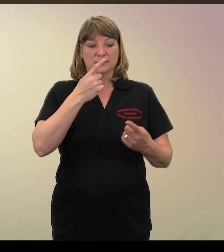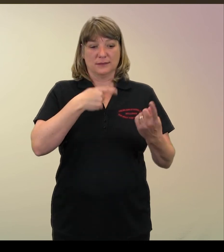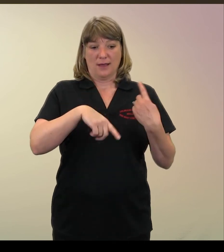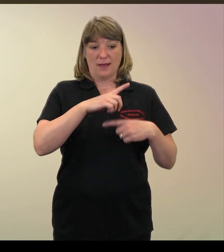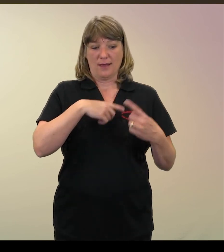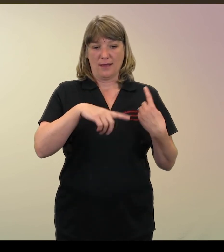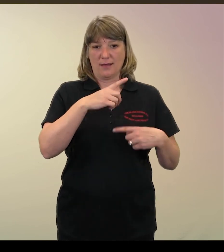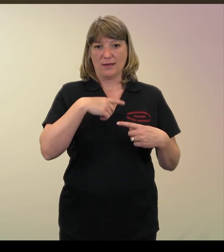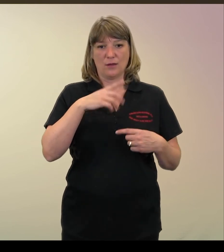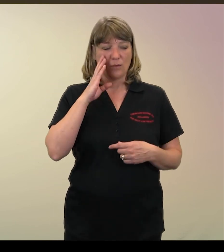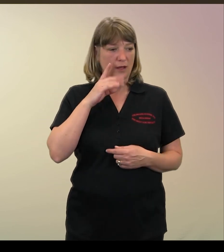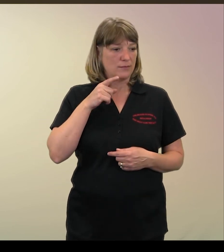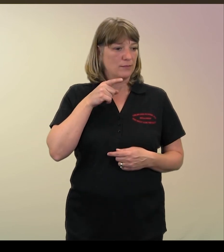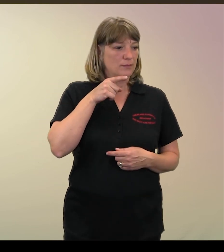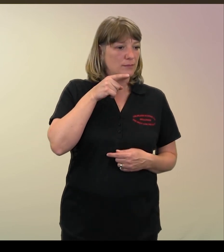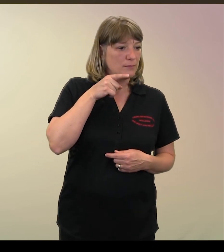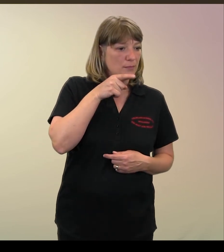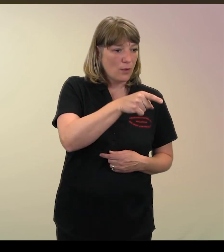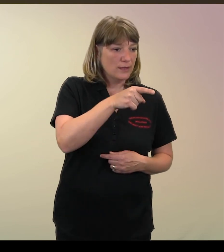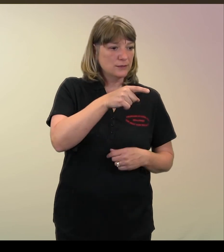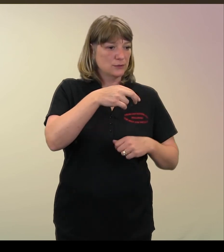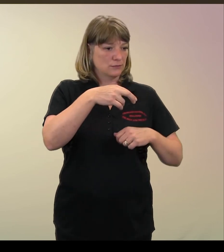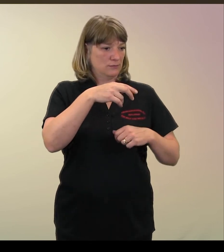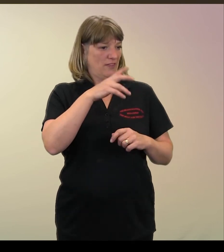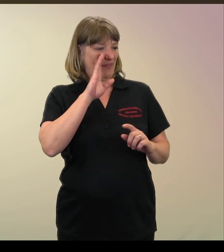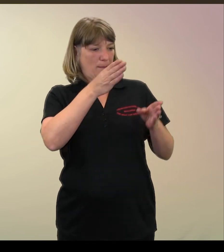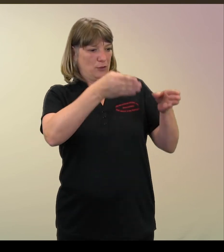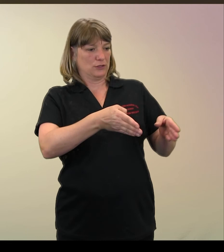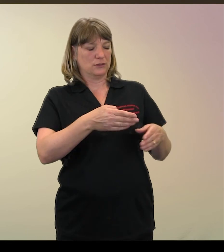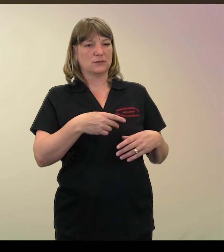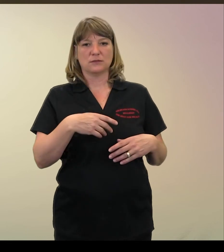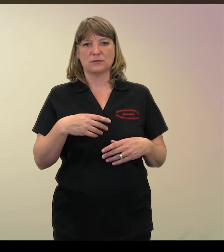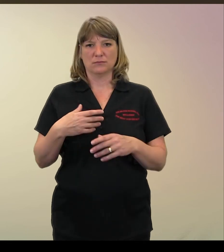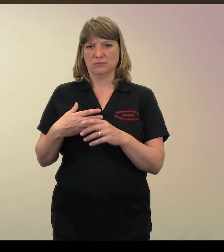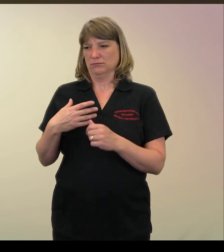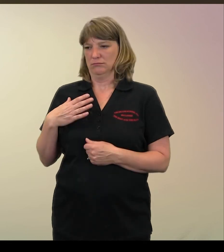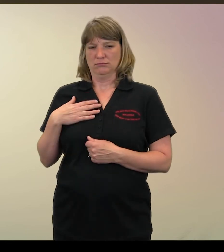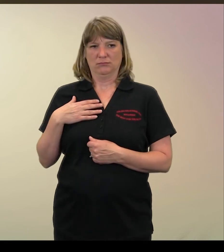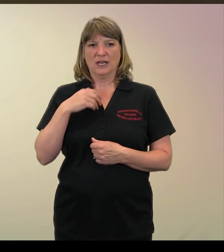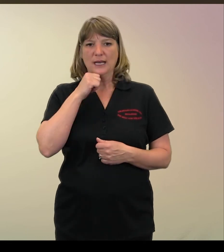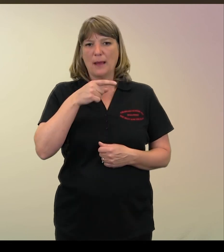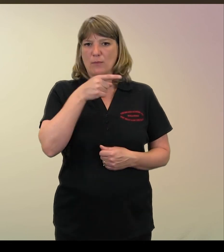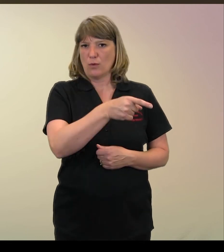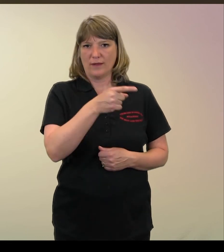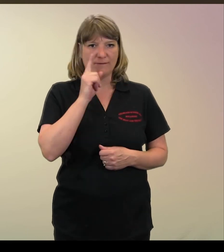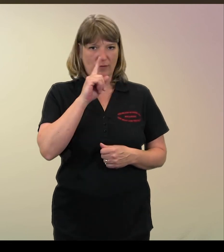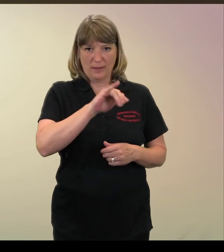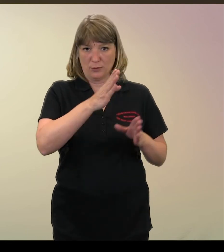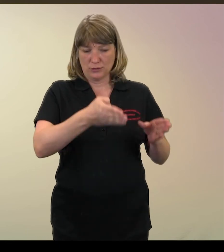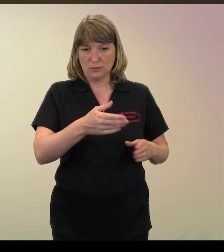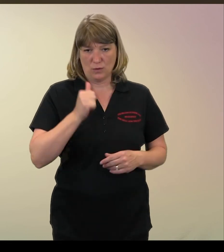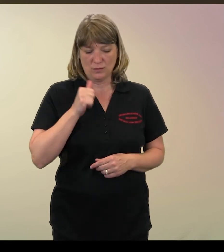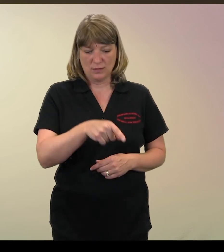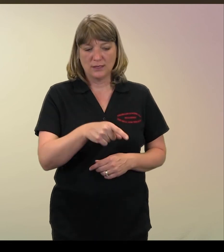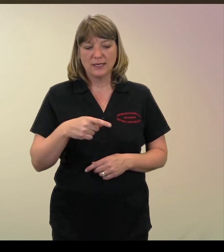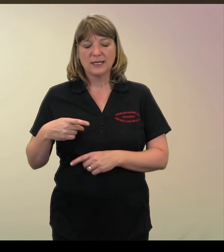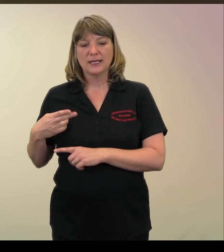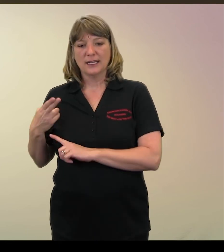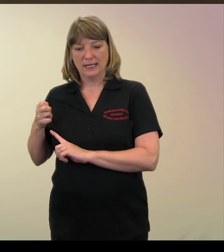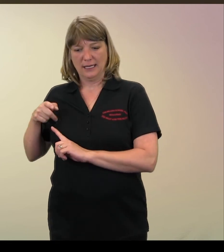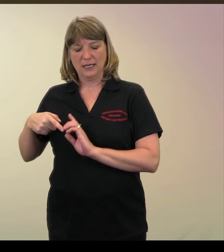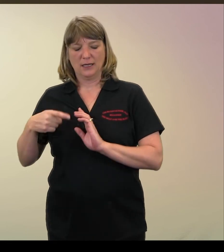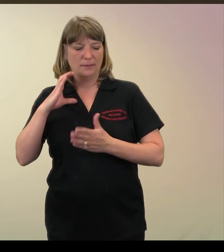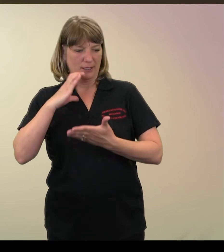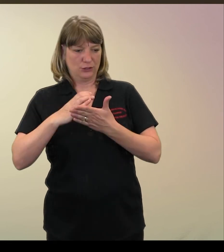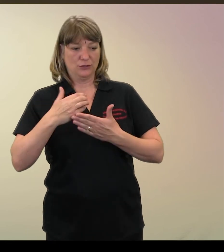we would use in sign language, which would be pointing to refer to the person, children often avoid using that point to reference a person.